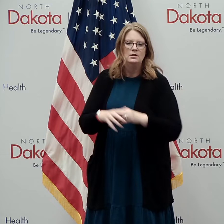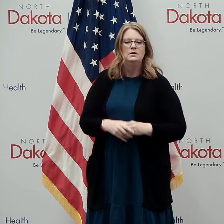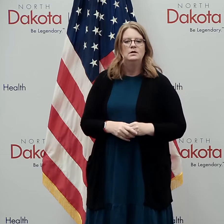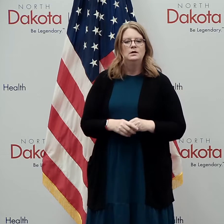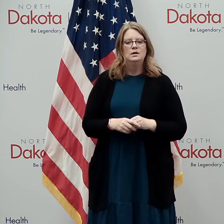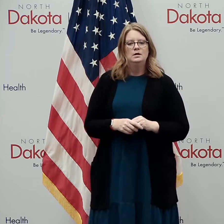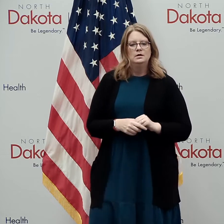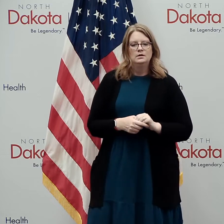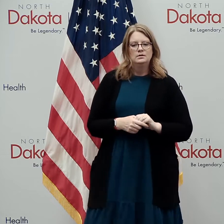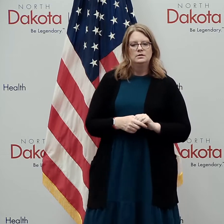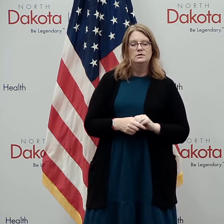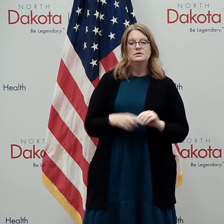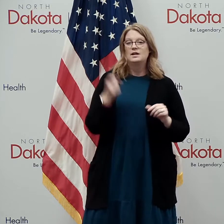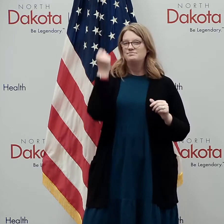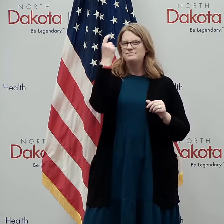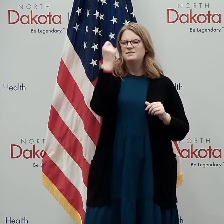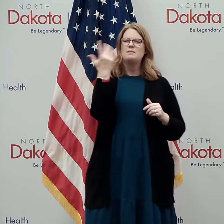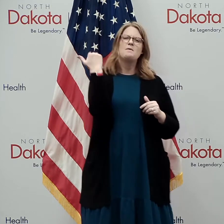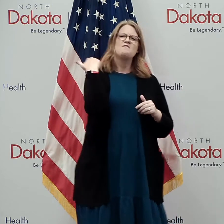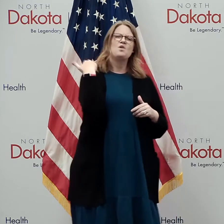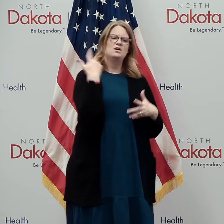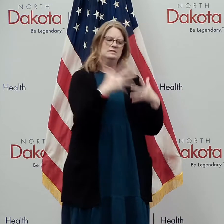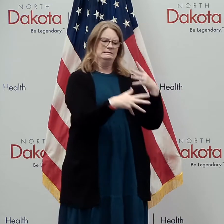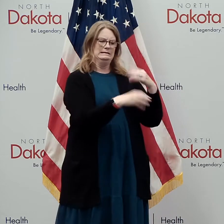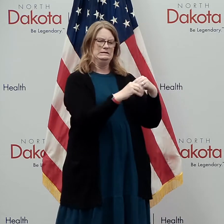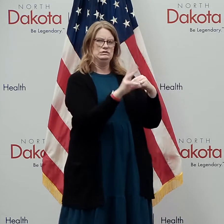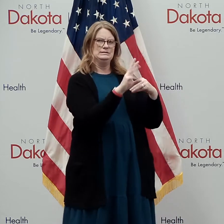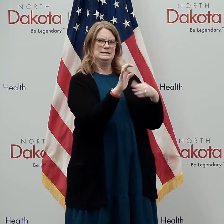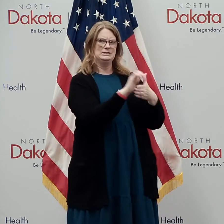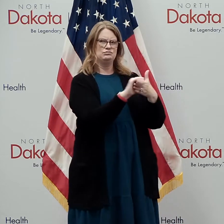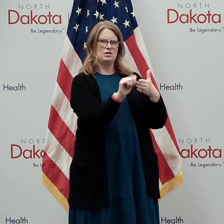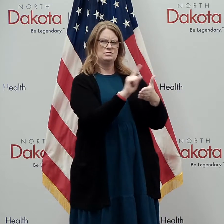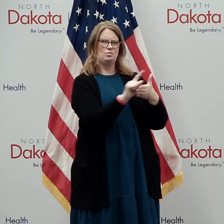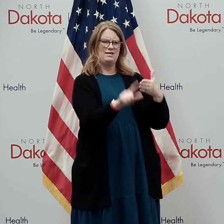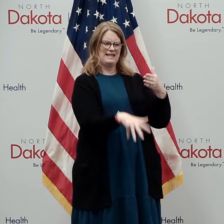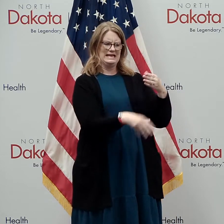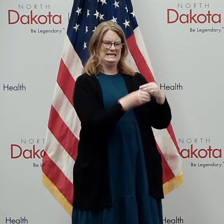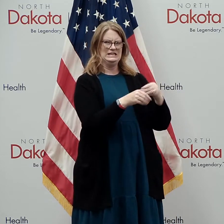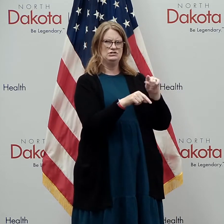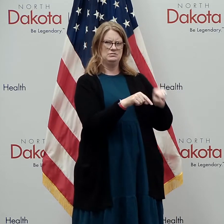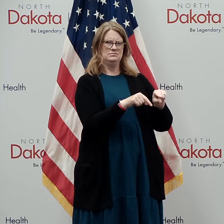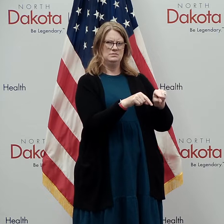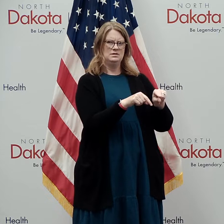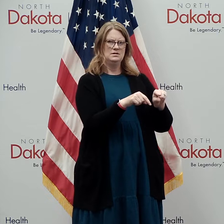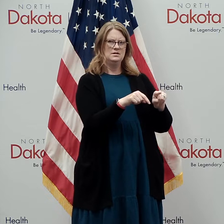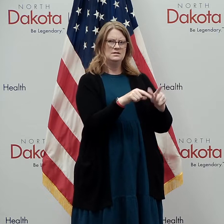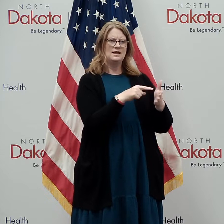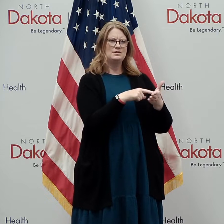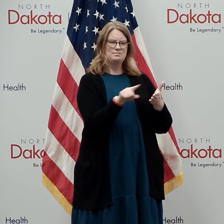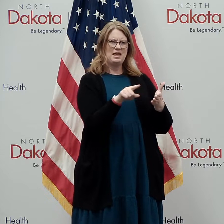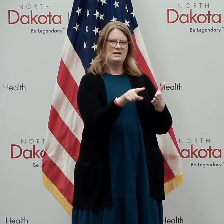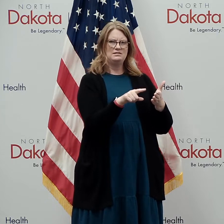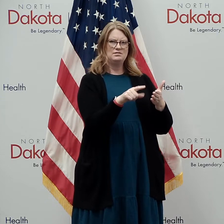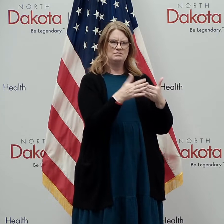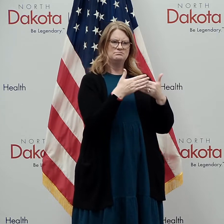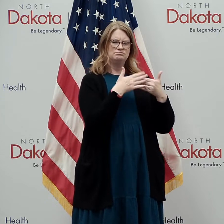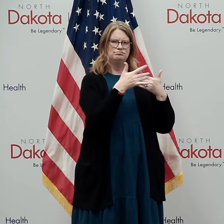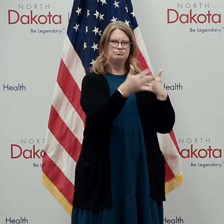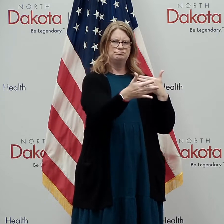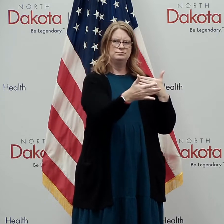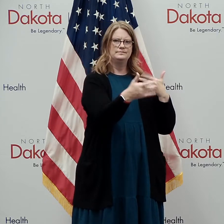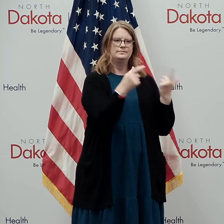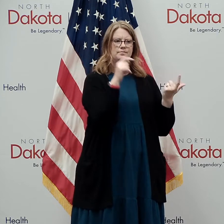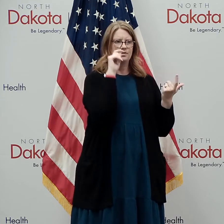this is different than the other one. When in the $600 program, which was paid out over many months, North